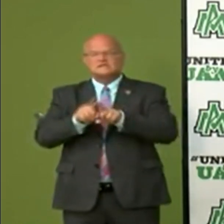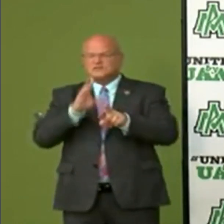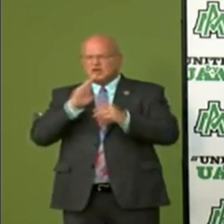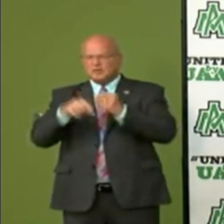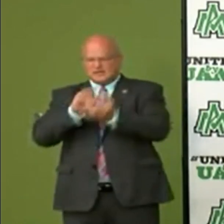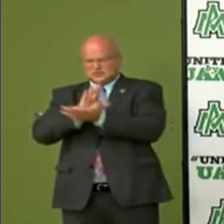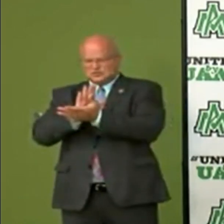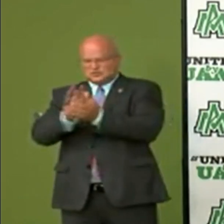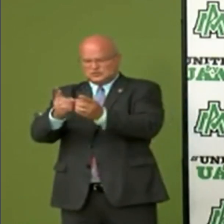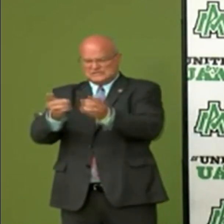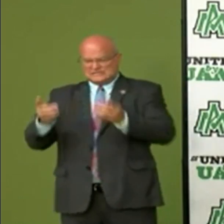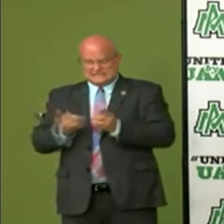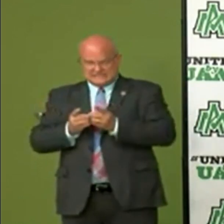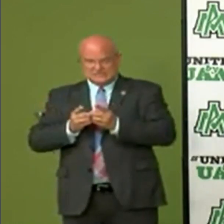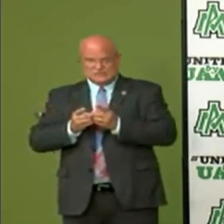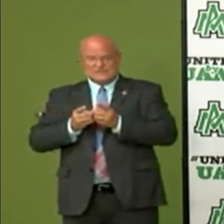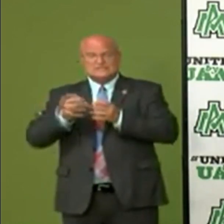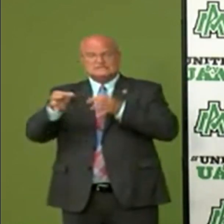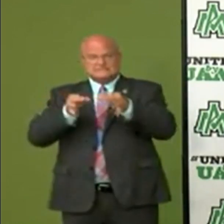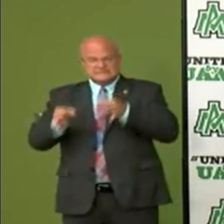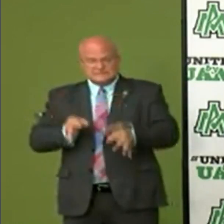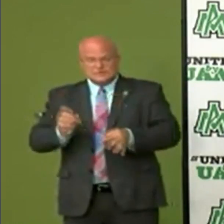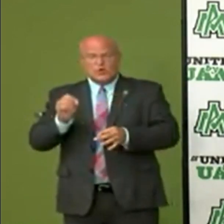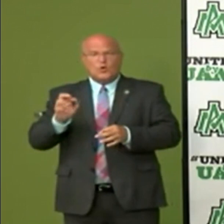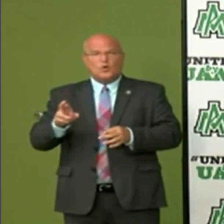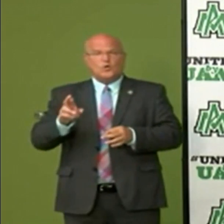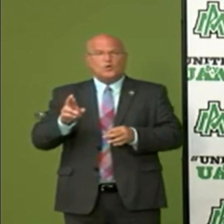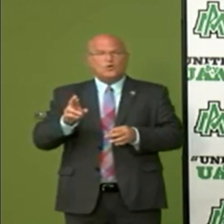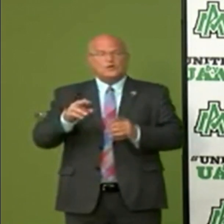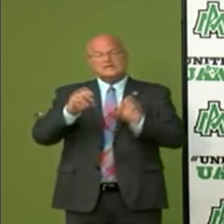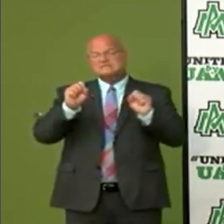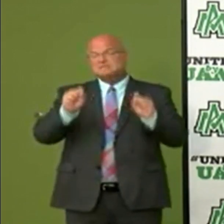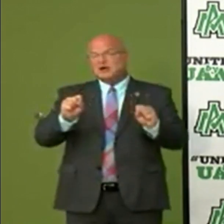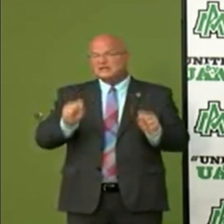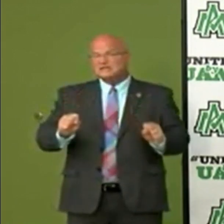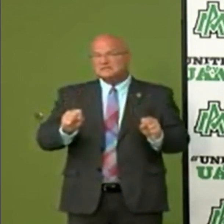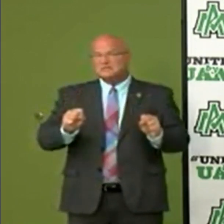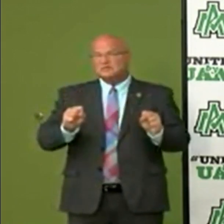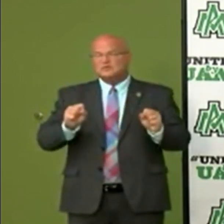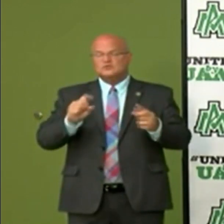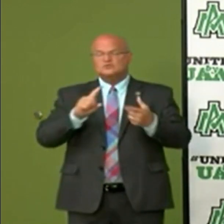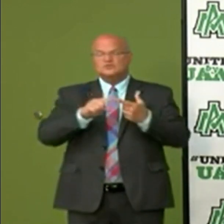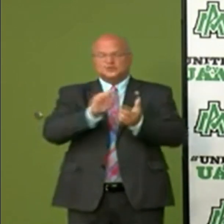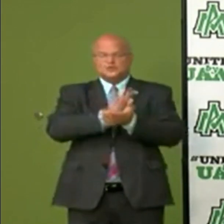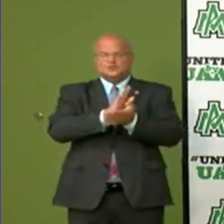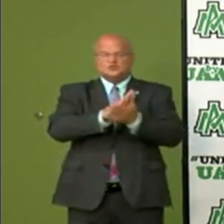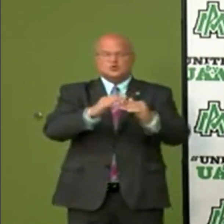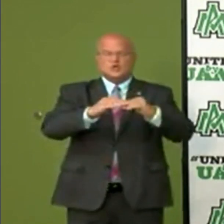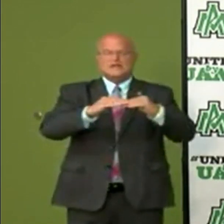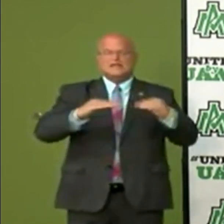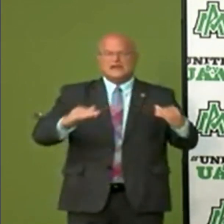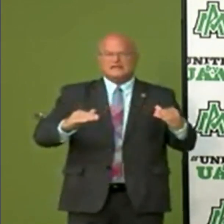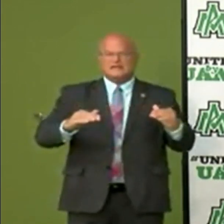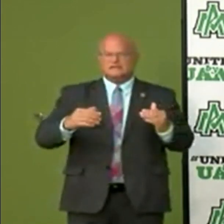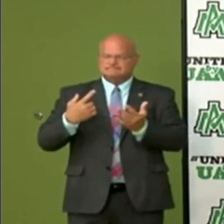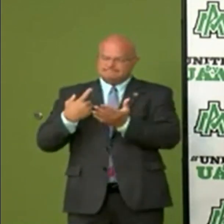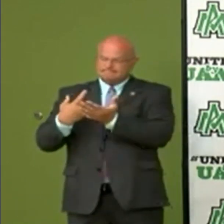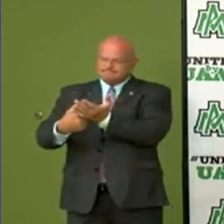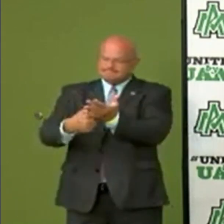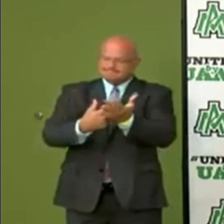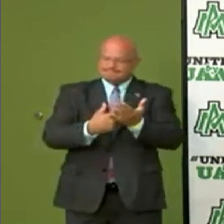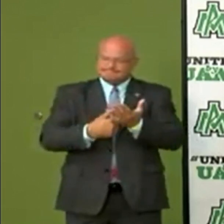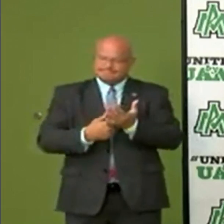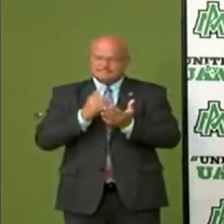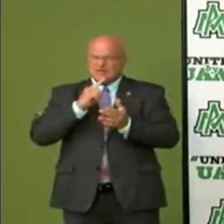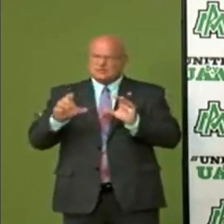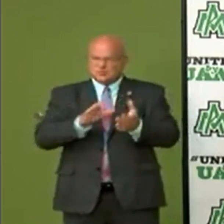sort of school district or, and if possible, down to the school level. We're discussing that now. We don't know whether we